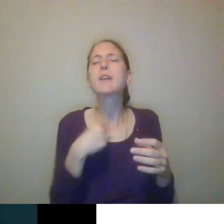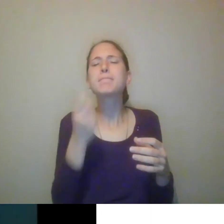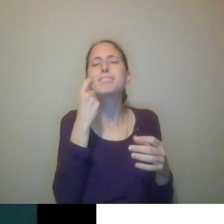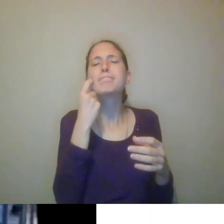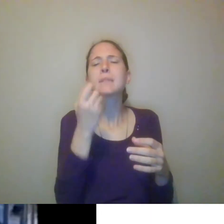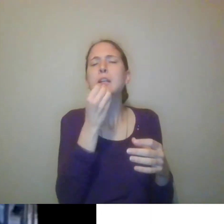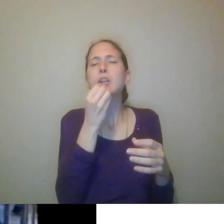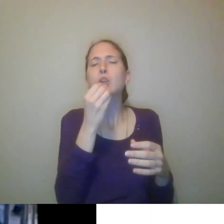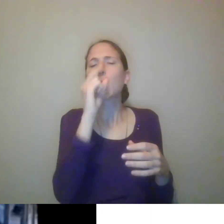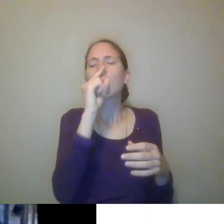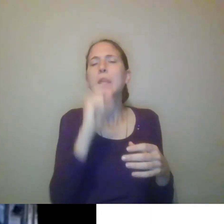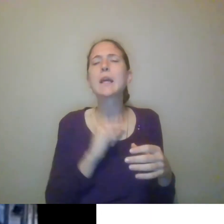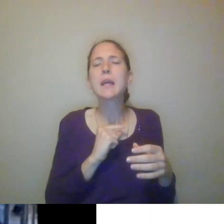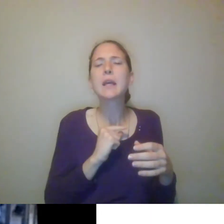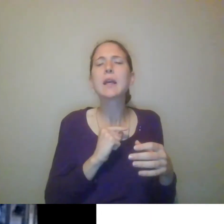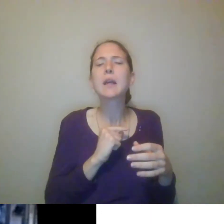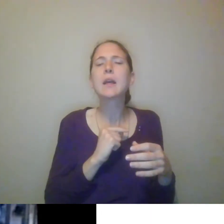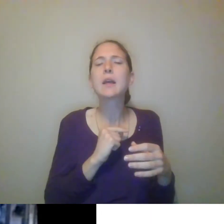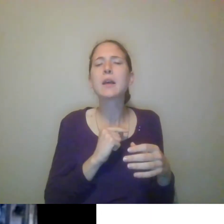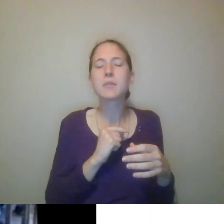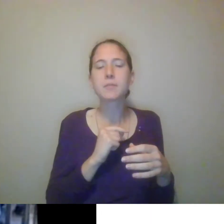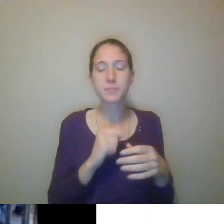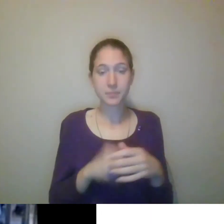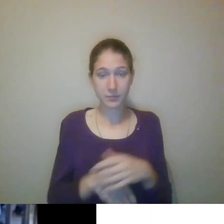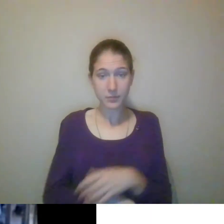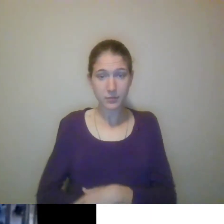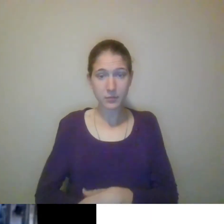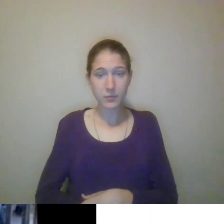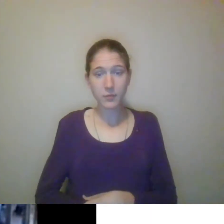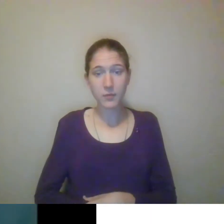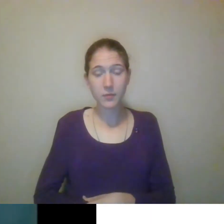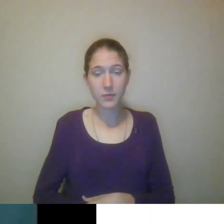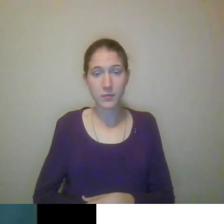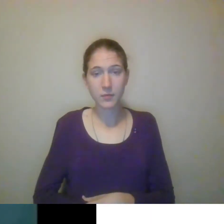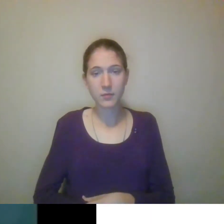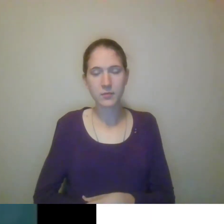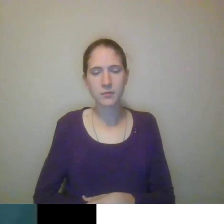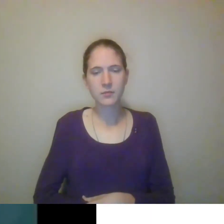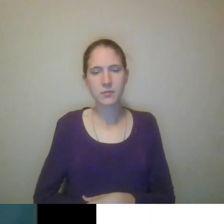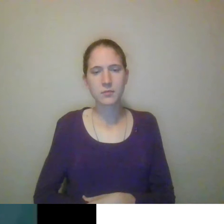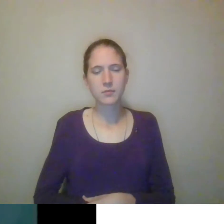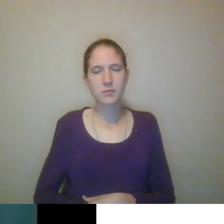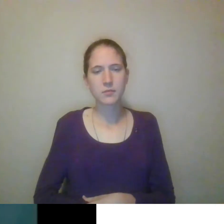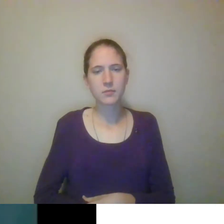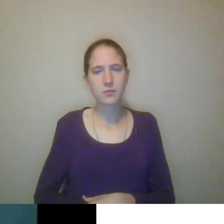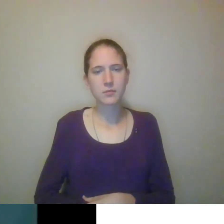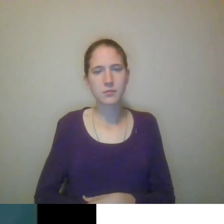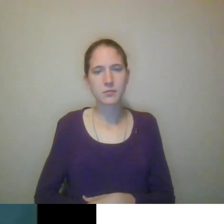Thanksgiving? All right. Now, let me ask this.